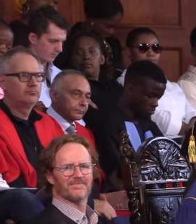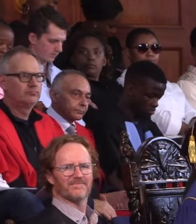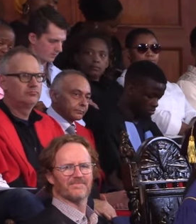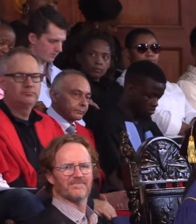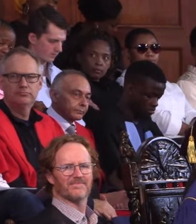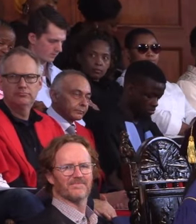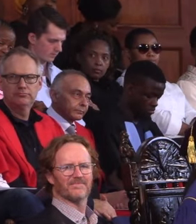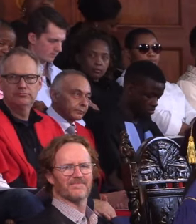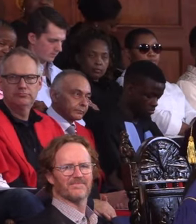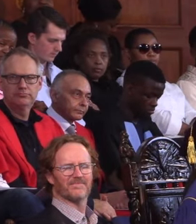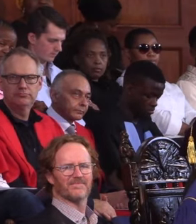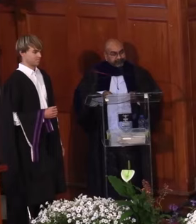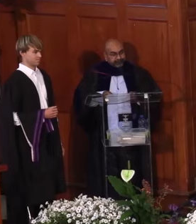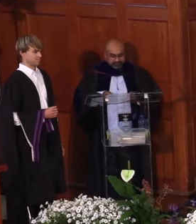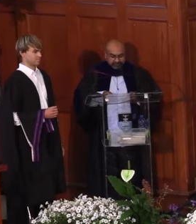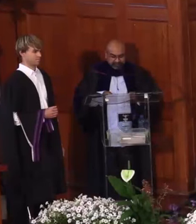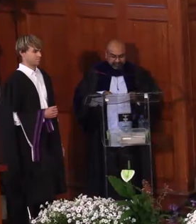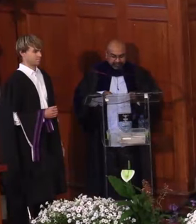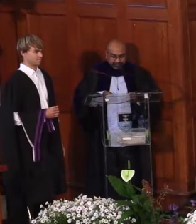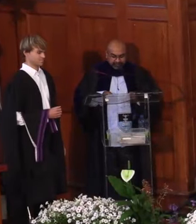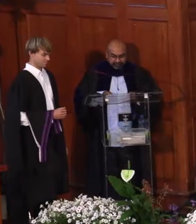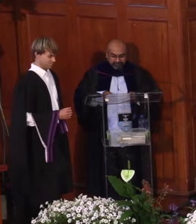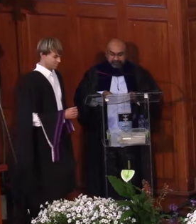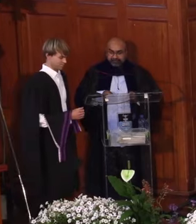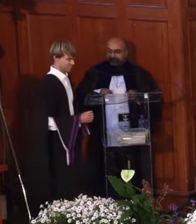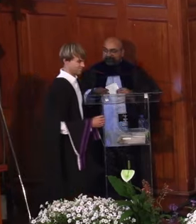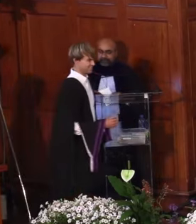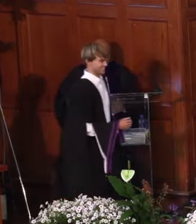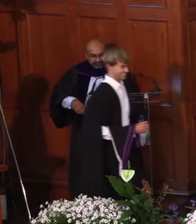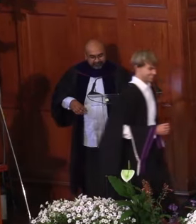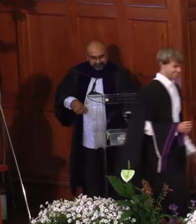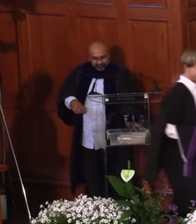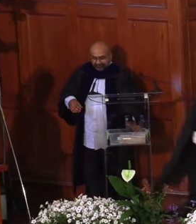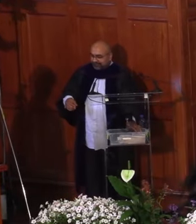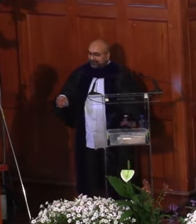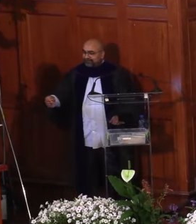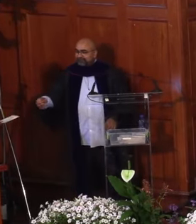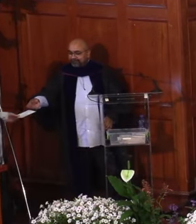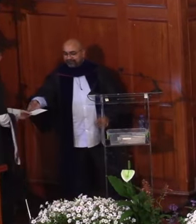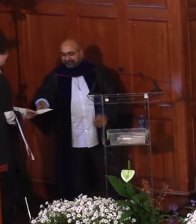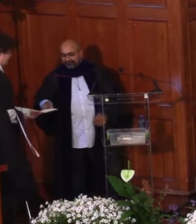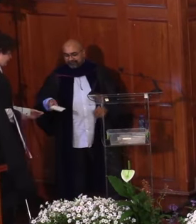For the degree of Bachelor of Science Honours in the First Class, Jacob Andrew Elkington.